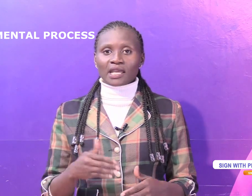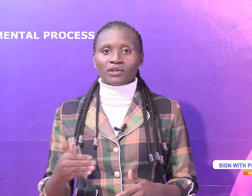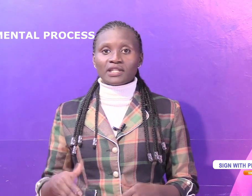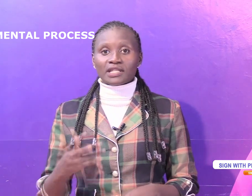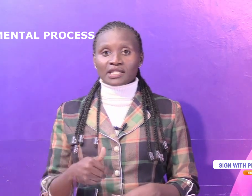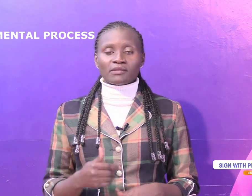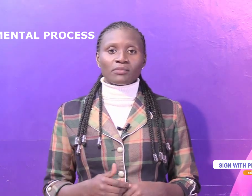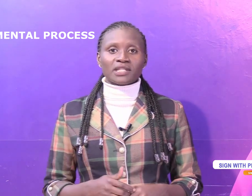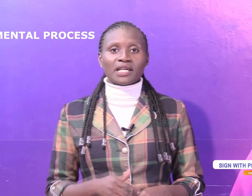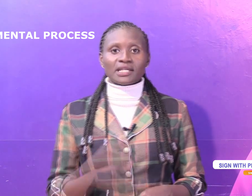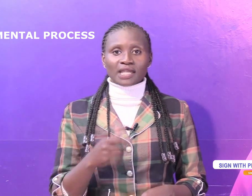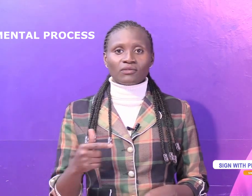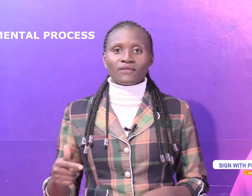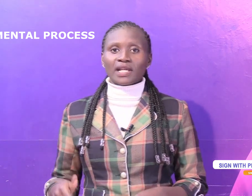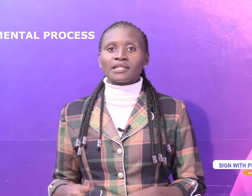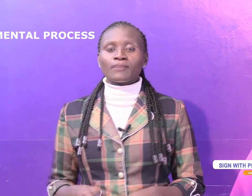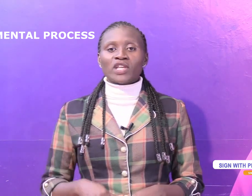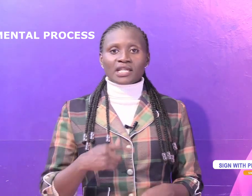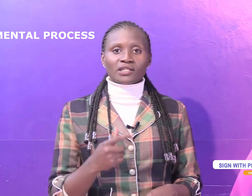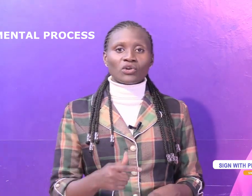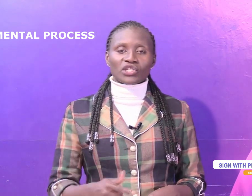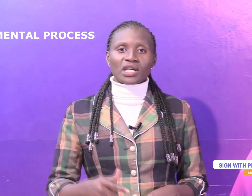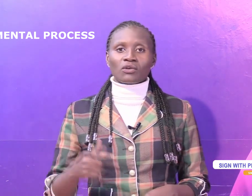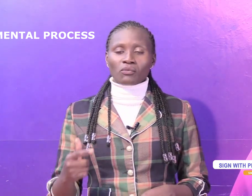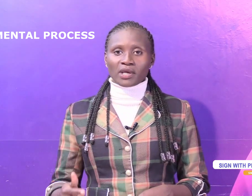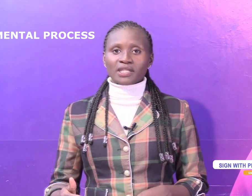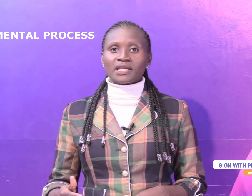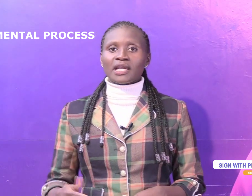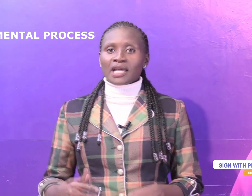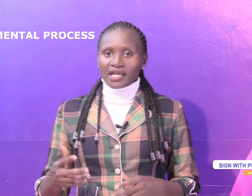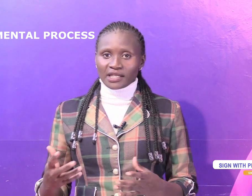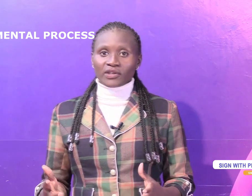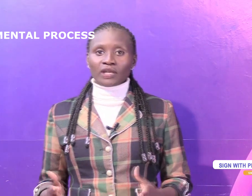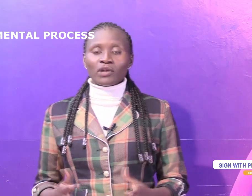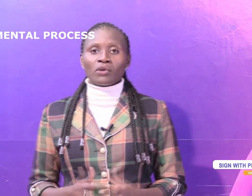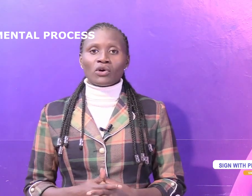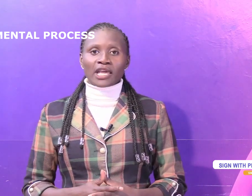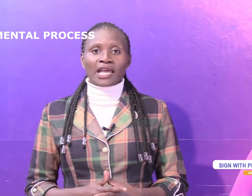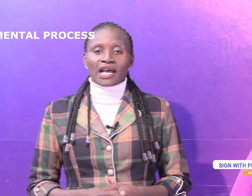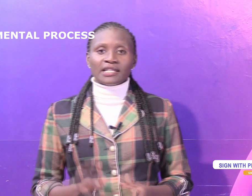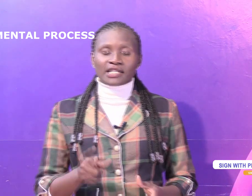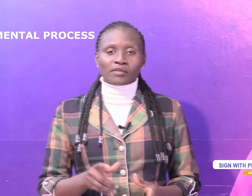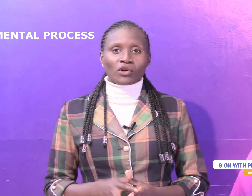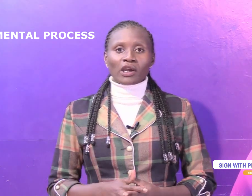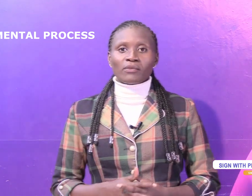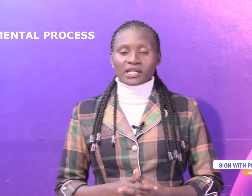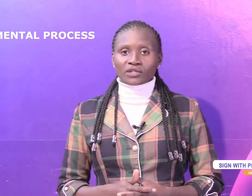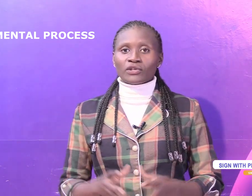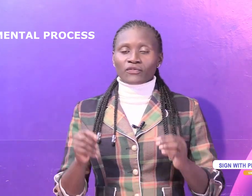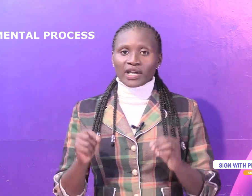it is my page there, Signn with Phylis. Just go share, comment, and everything will be okay. And this program runs on Friday